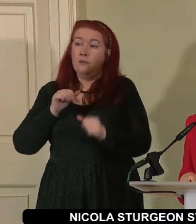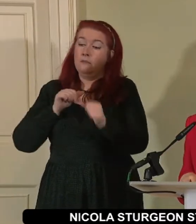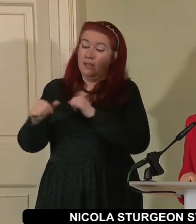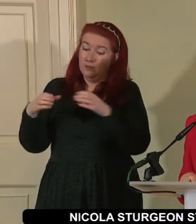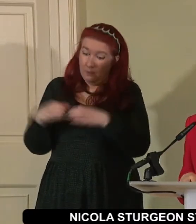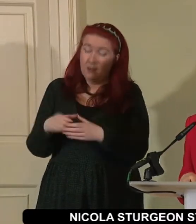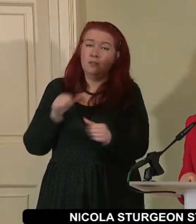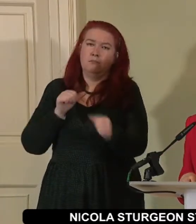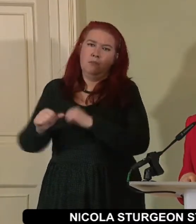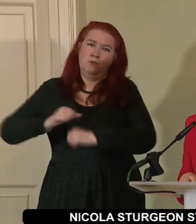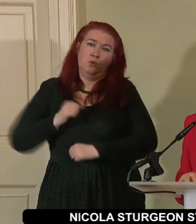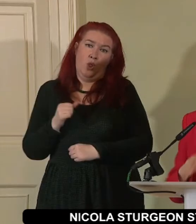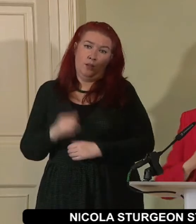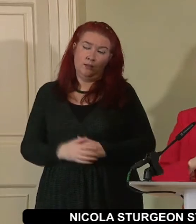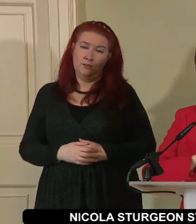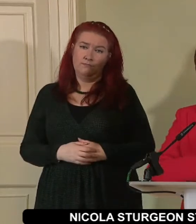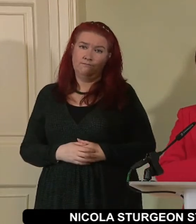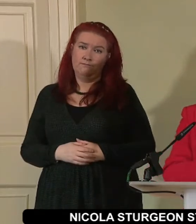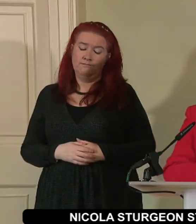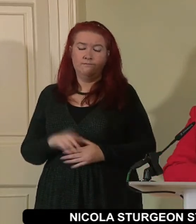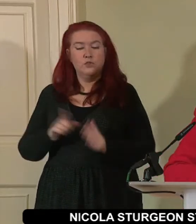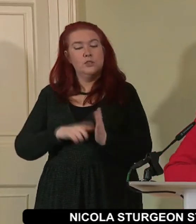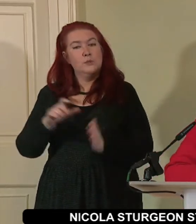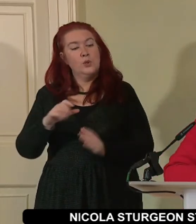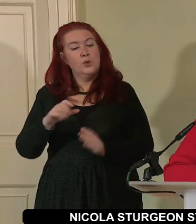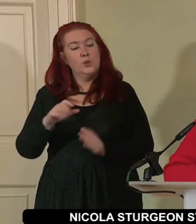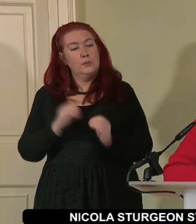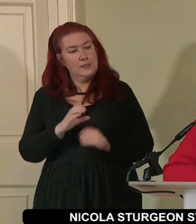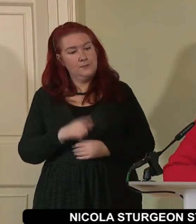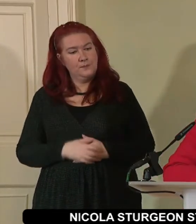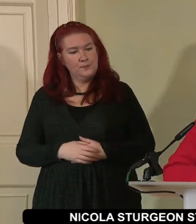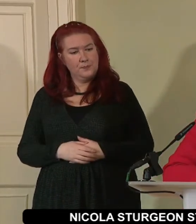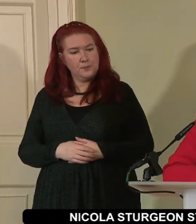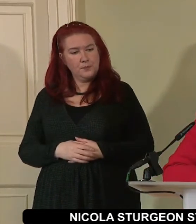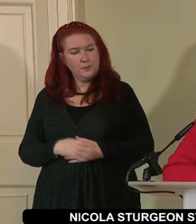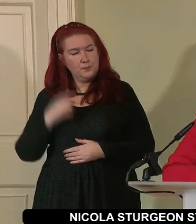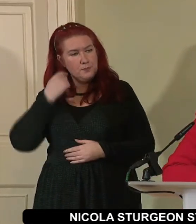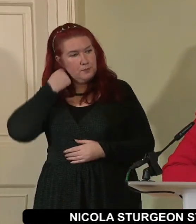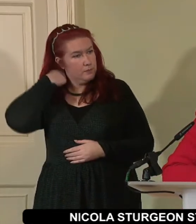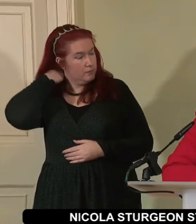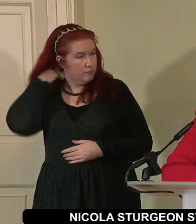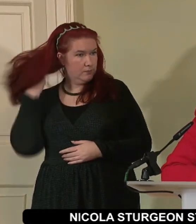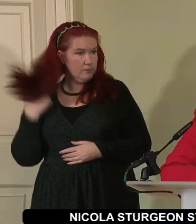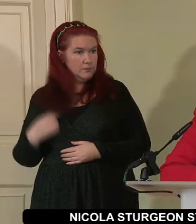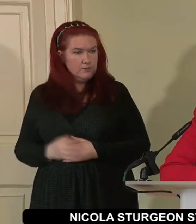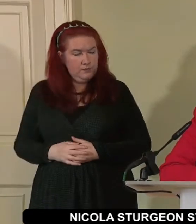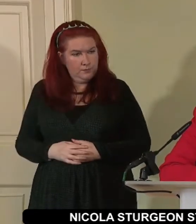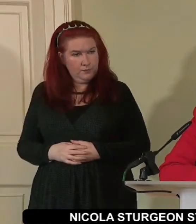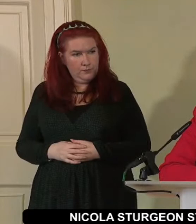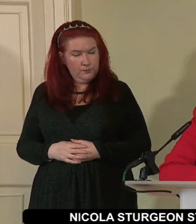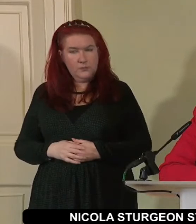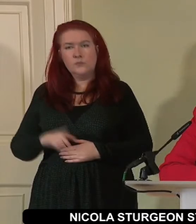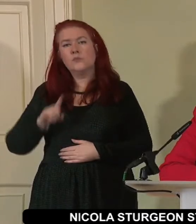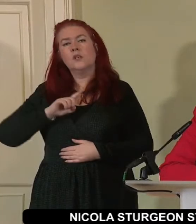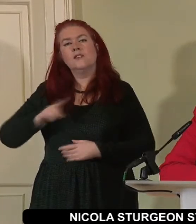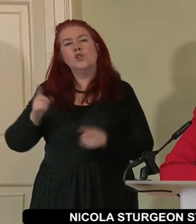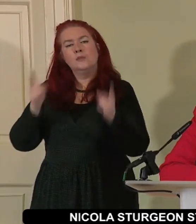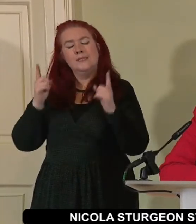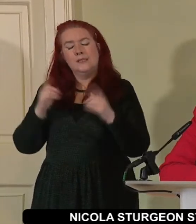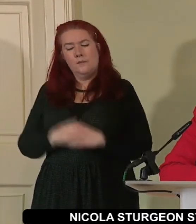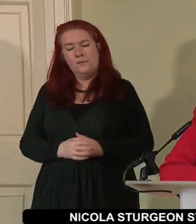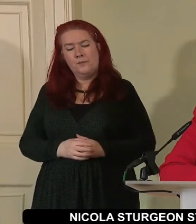for the country too. James Cook. Thank you. First Minister, I think